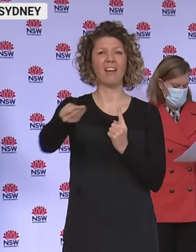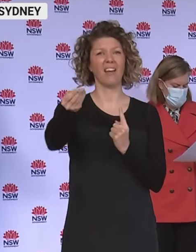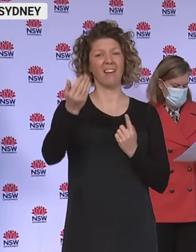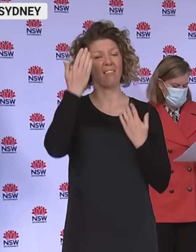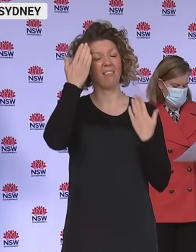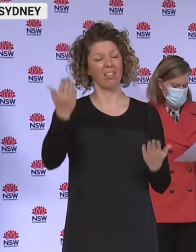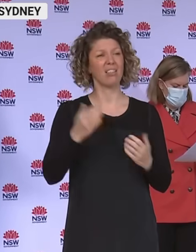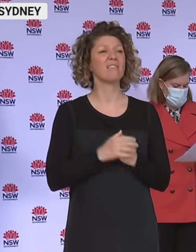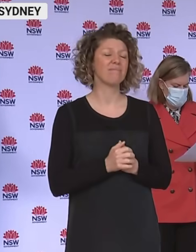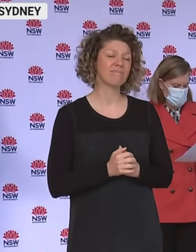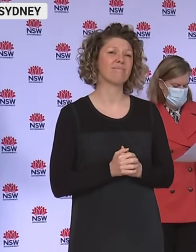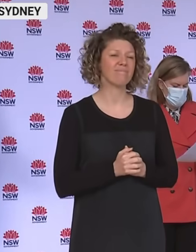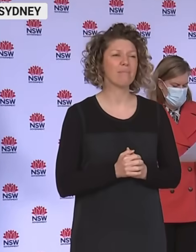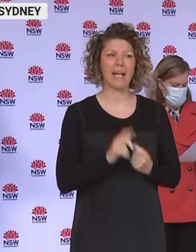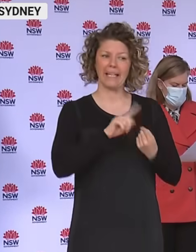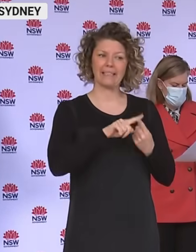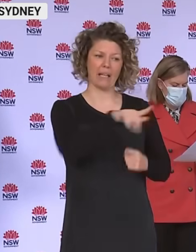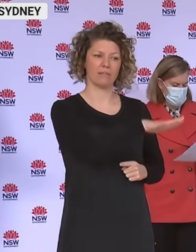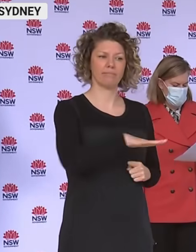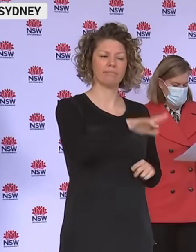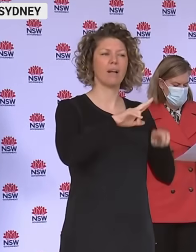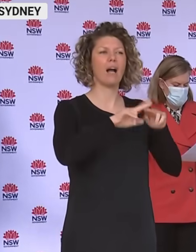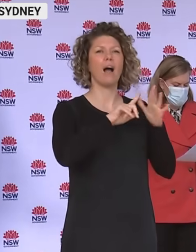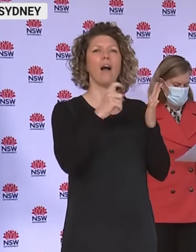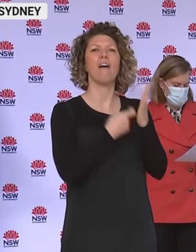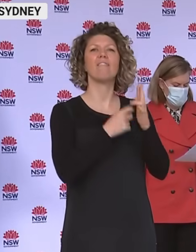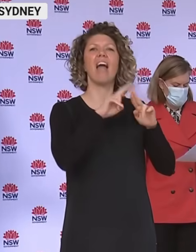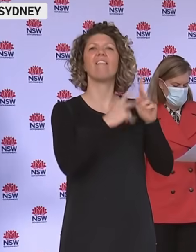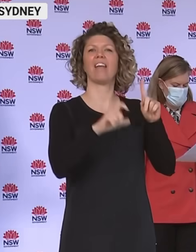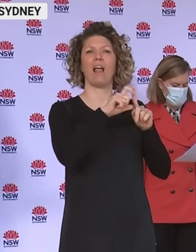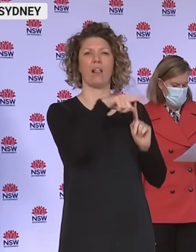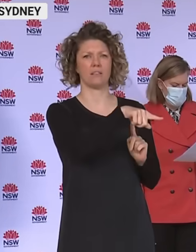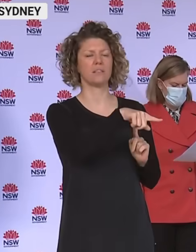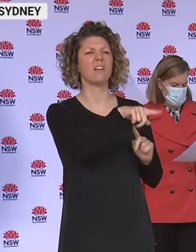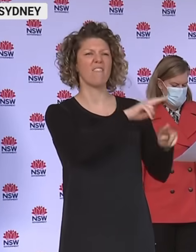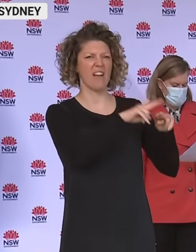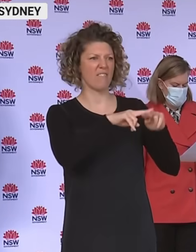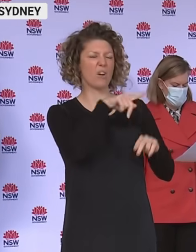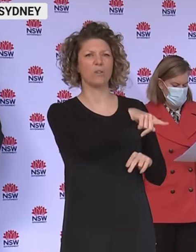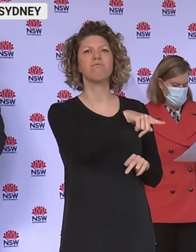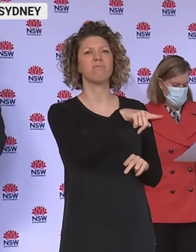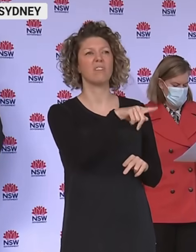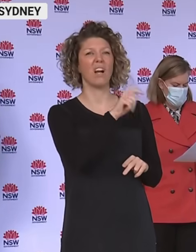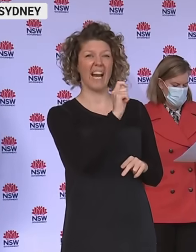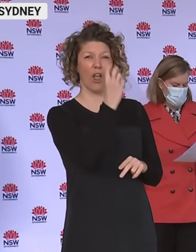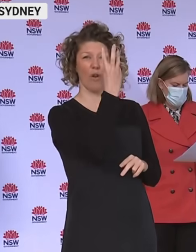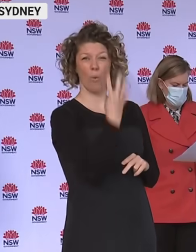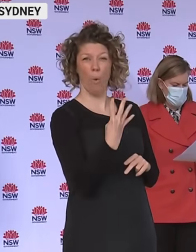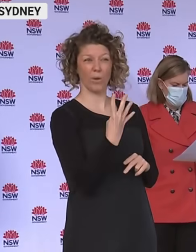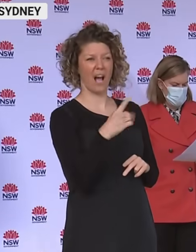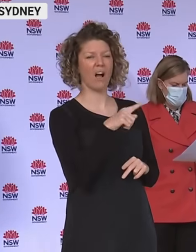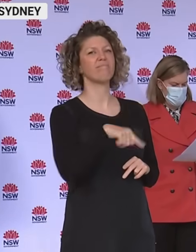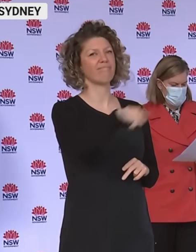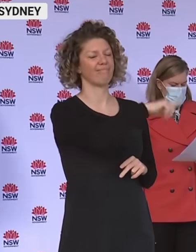the Fairfield local government area is still seeing more than around three quarters of all cases are in the Fairfield local government area, but we're